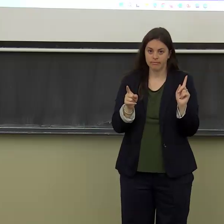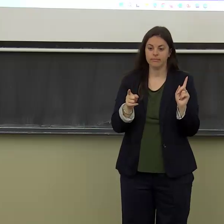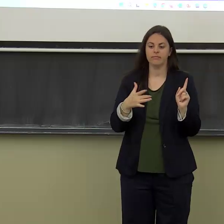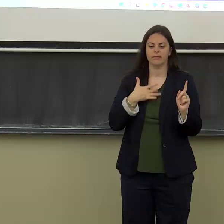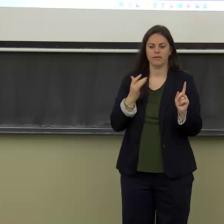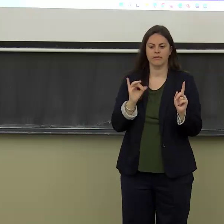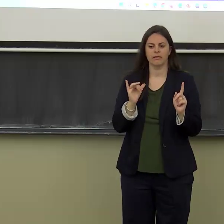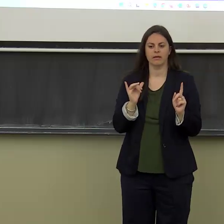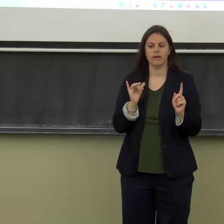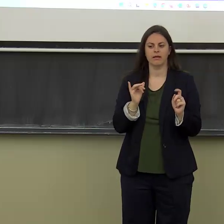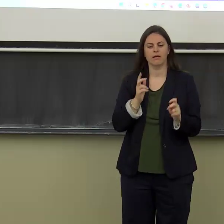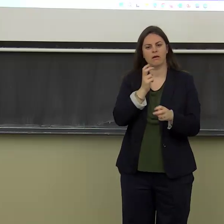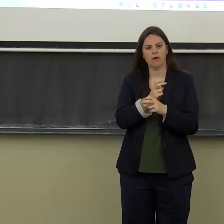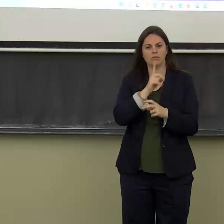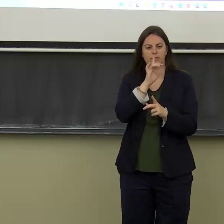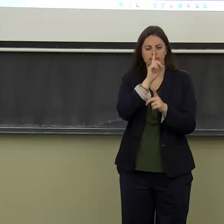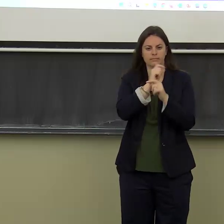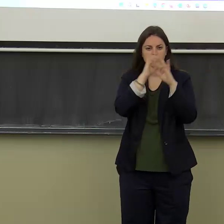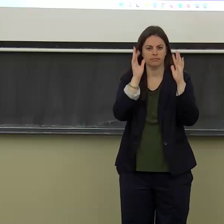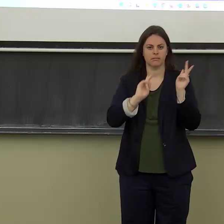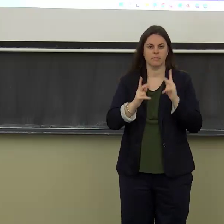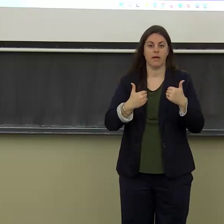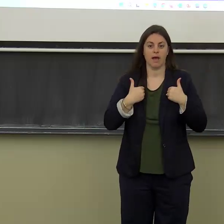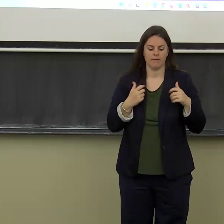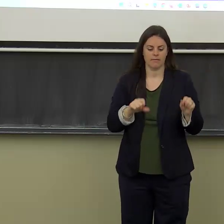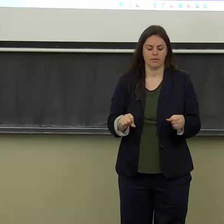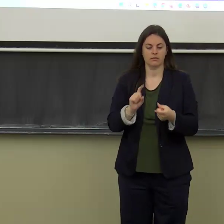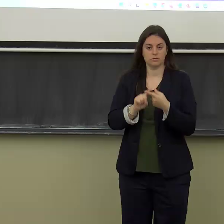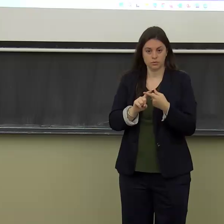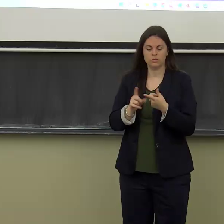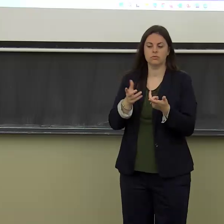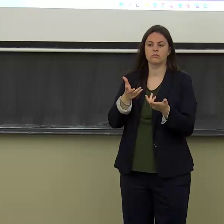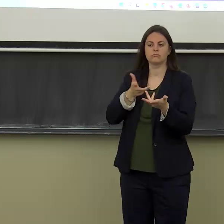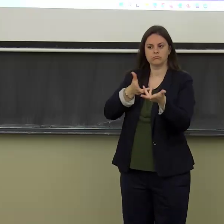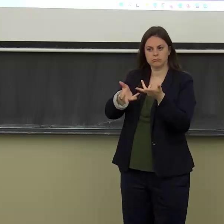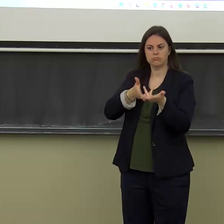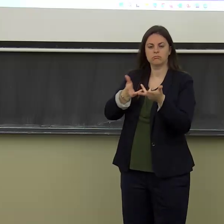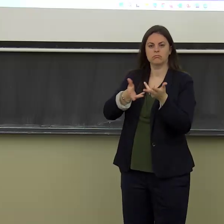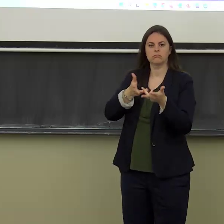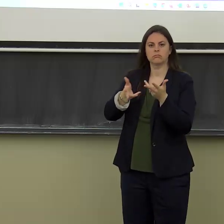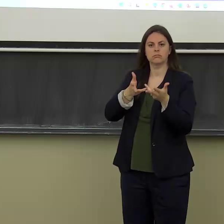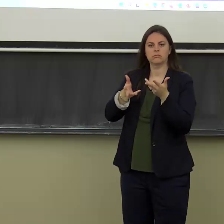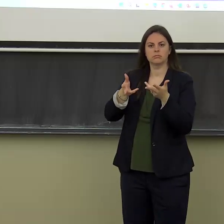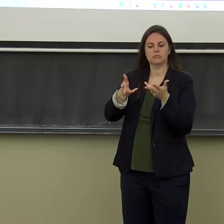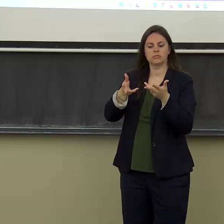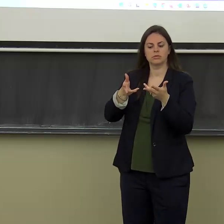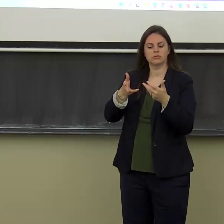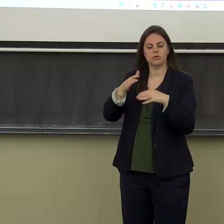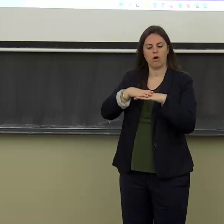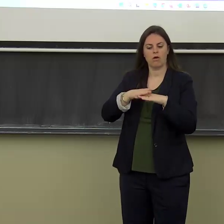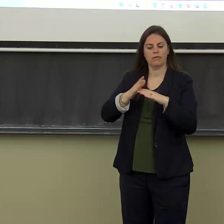it's hard to imagine people having the capacity to engage in the sort of consumer